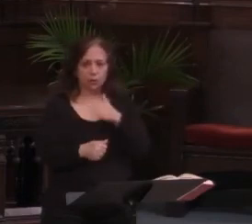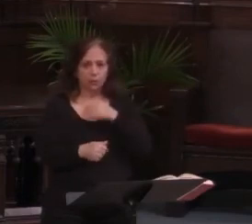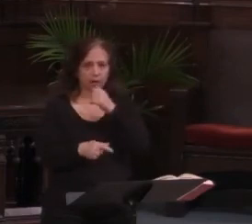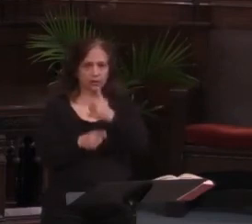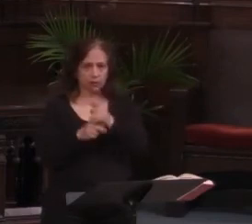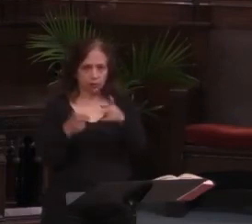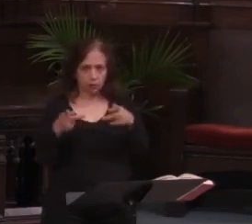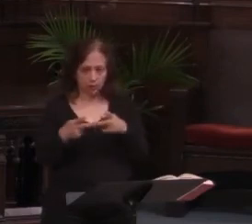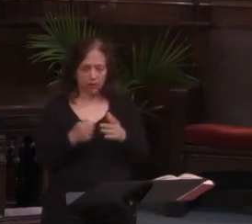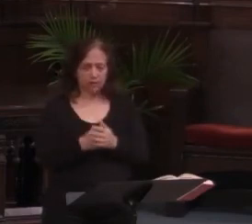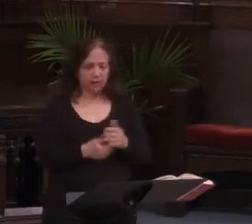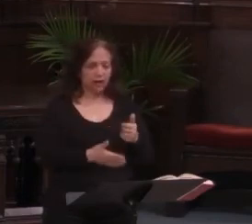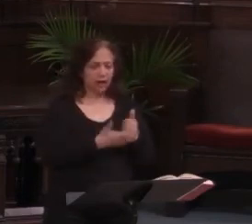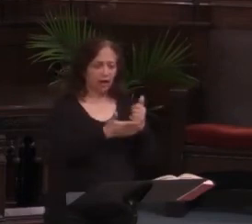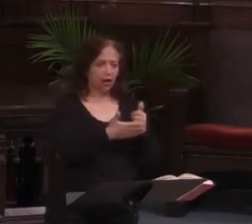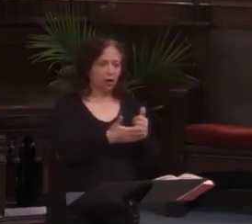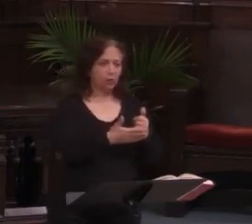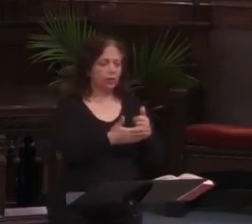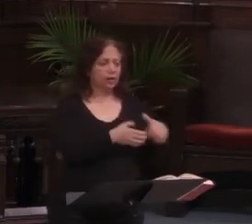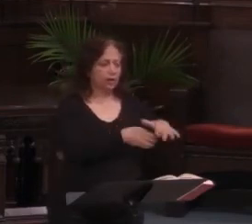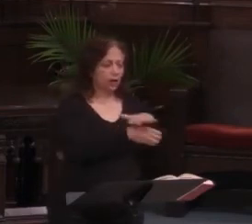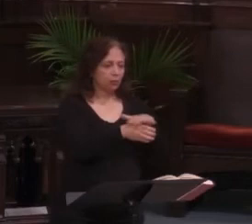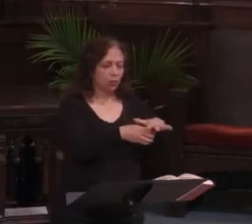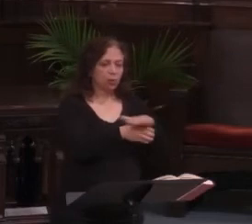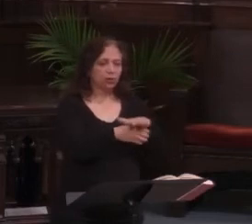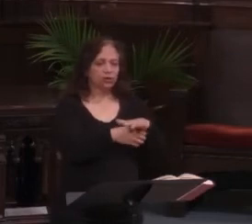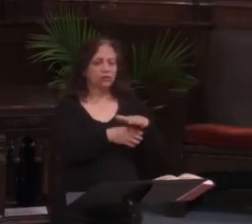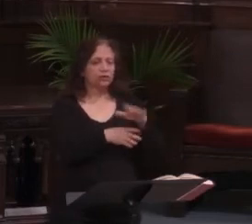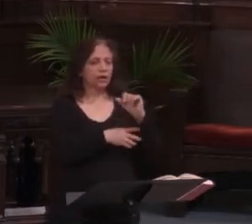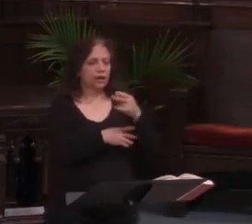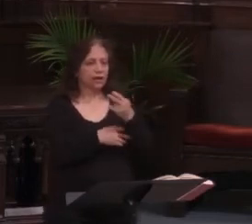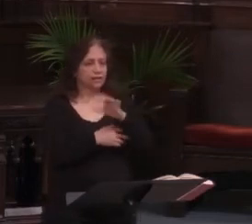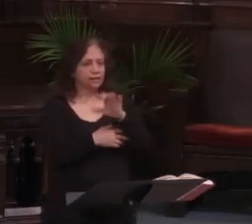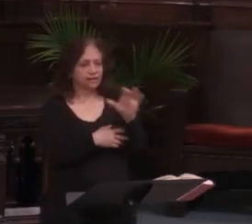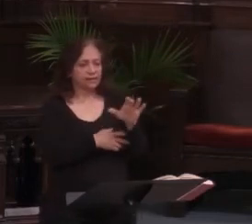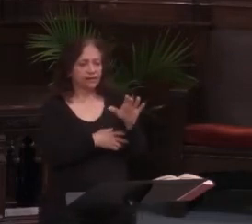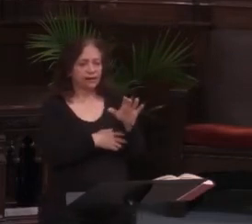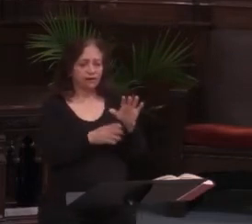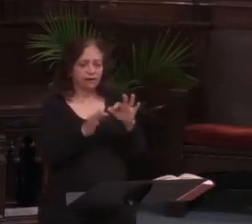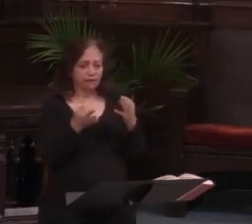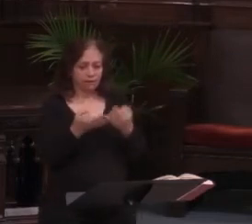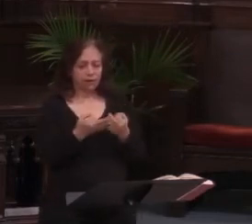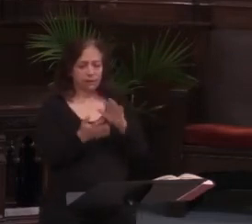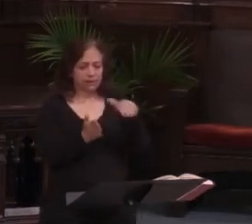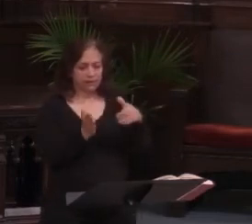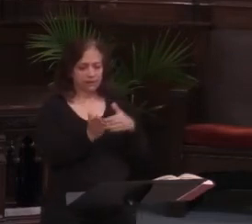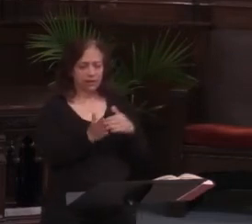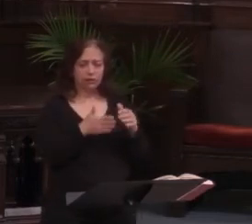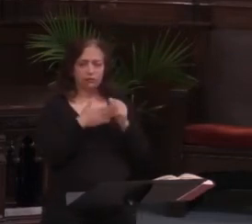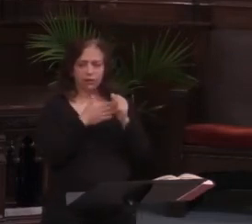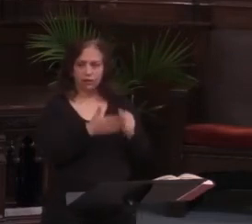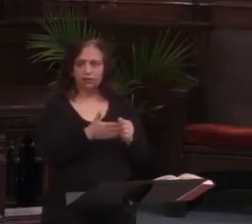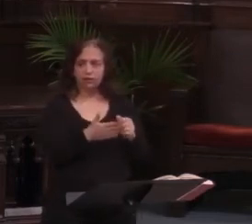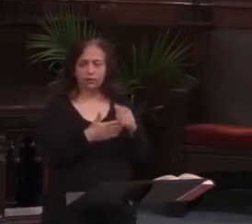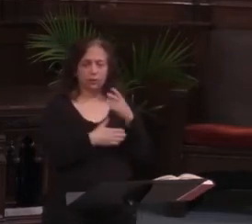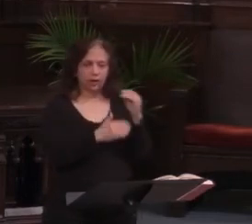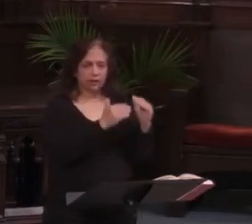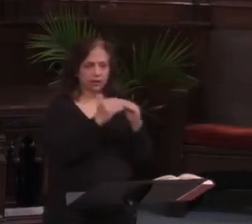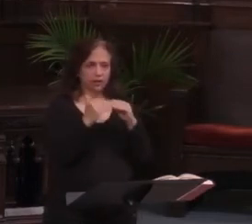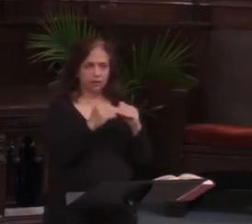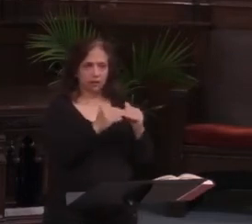empower families and neighborhoods through the Asylum Hill Family Center, the Center for Leadership and